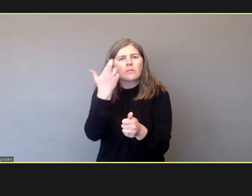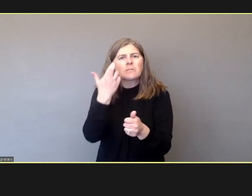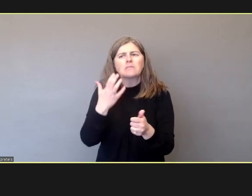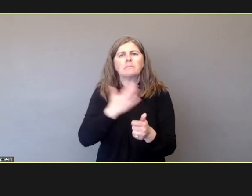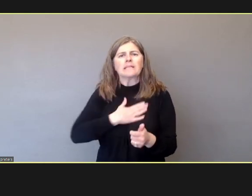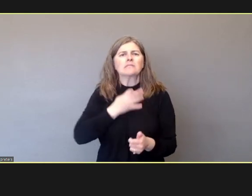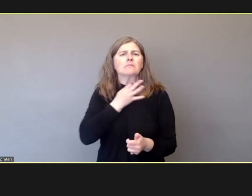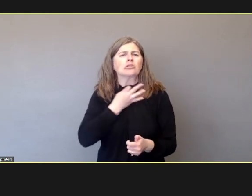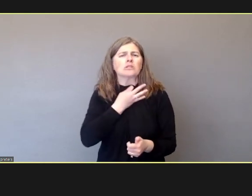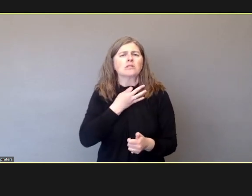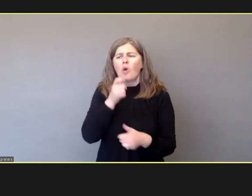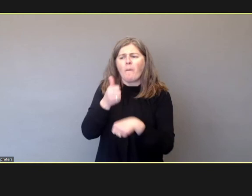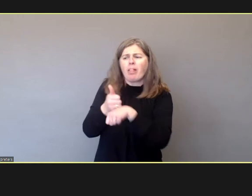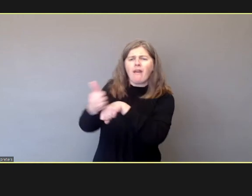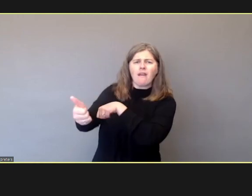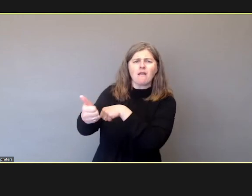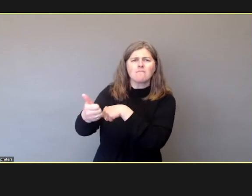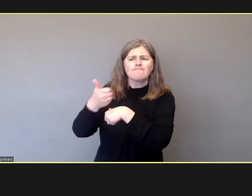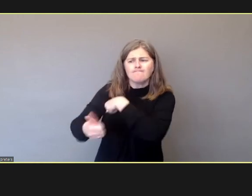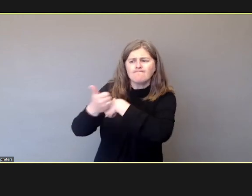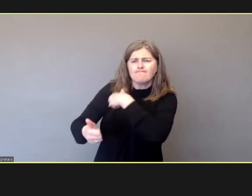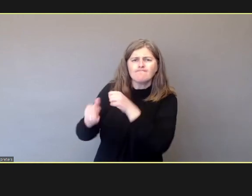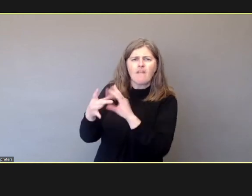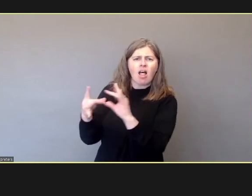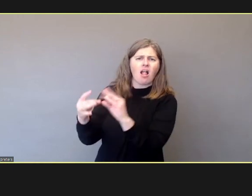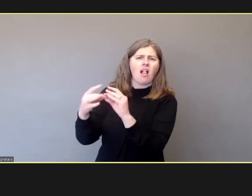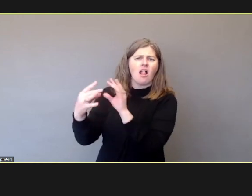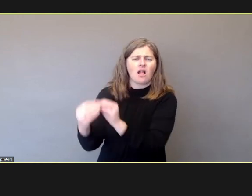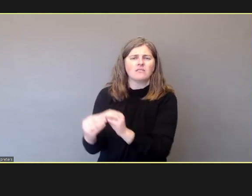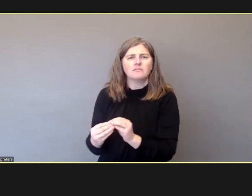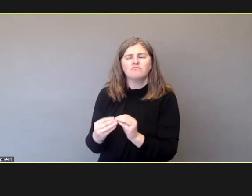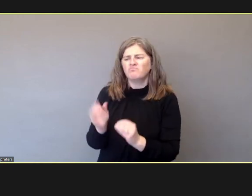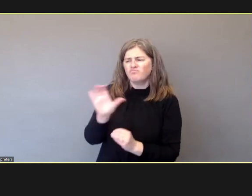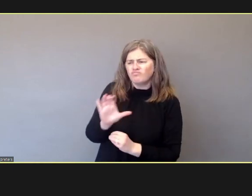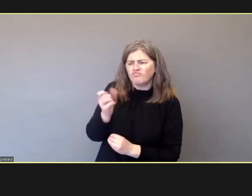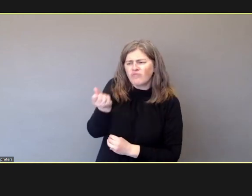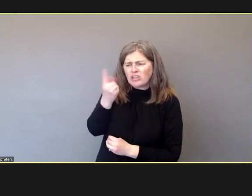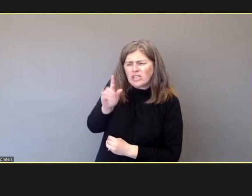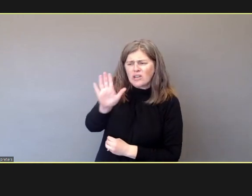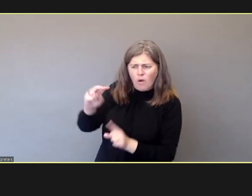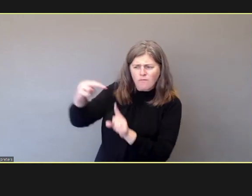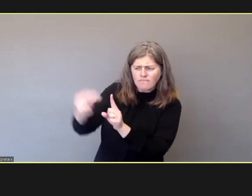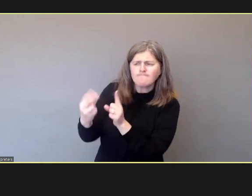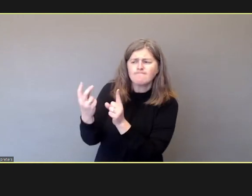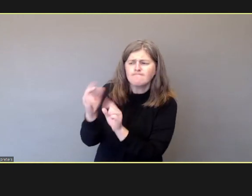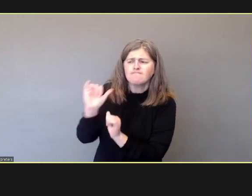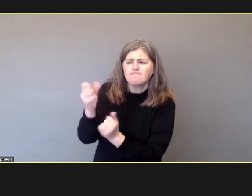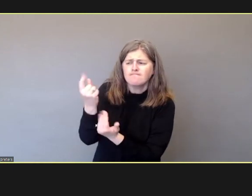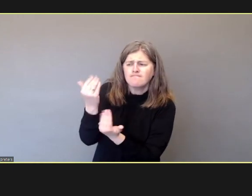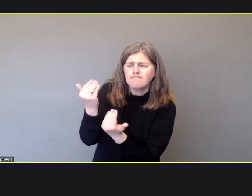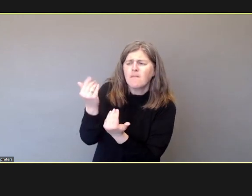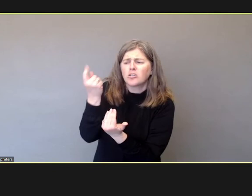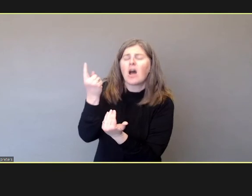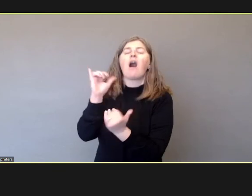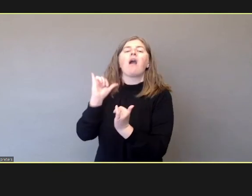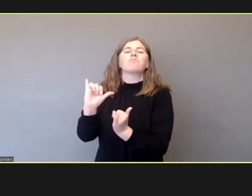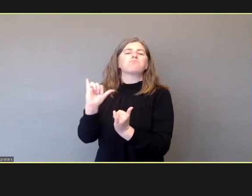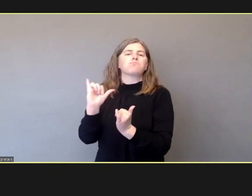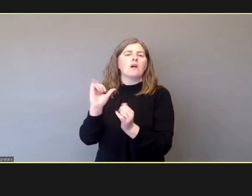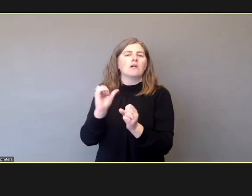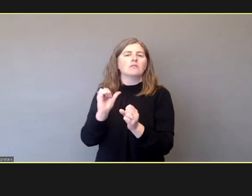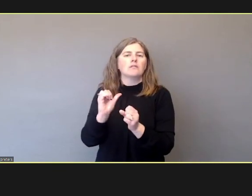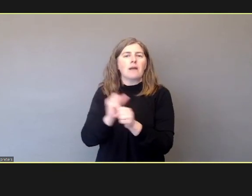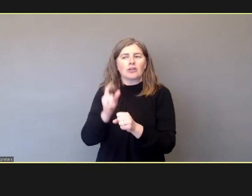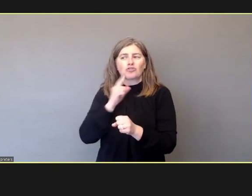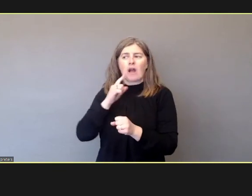view rather than accusing them. I think seeking first to understand others' point of view rather than making sure we're